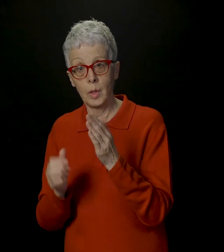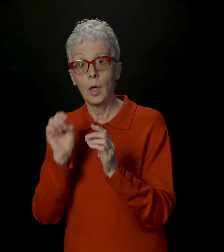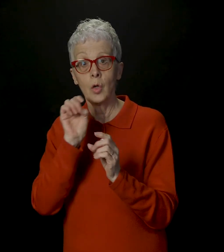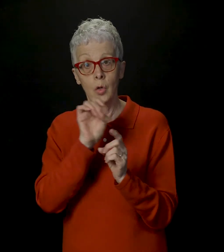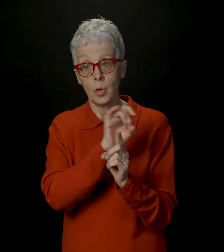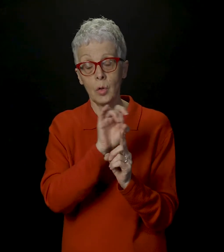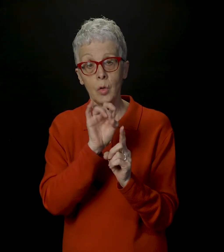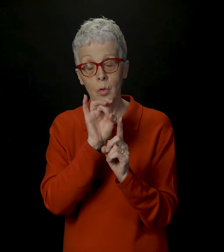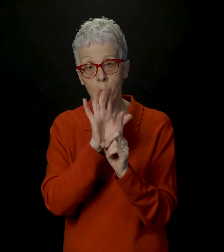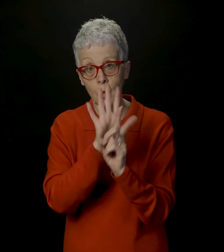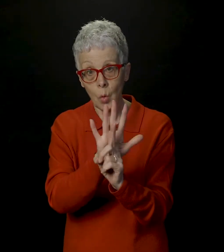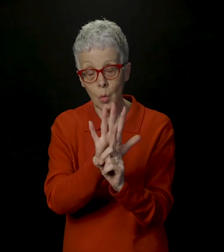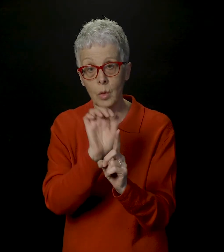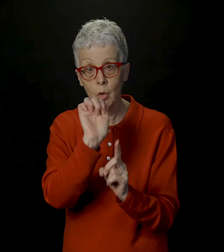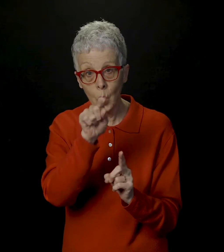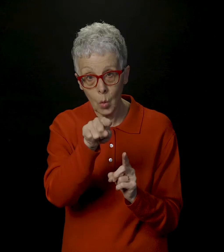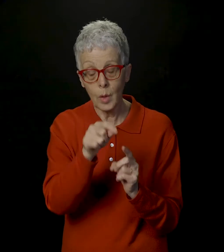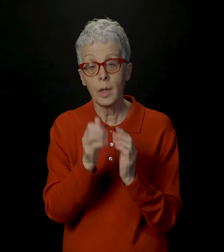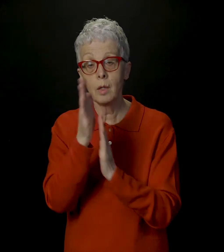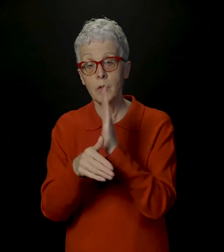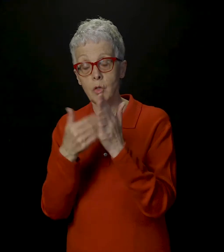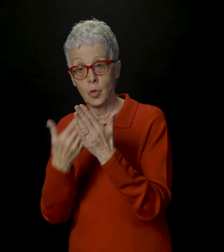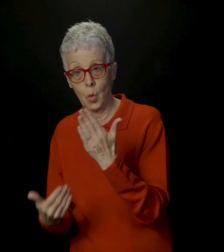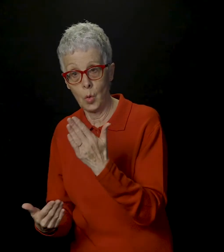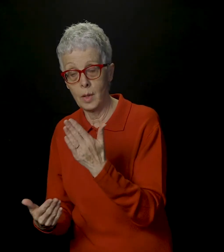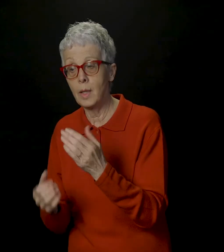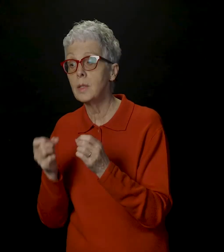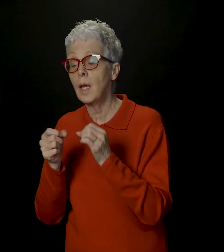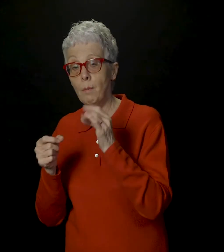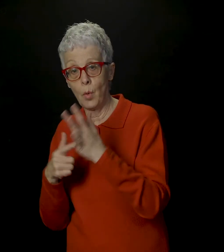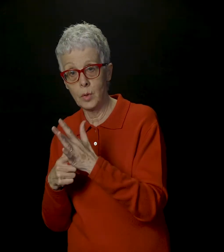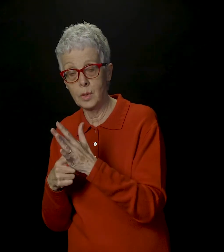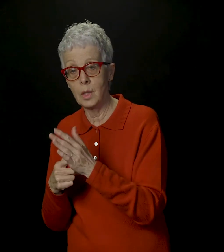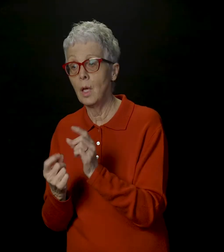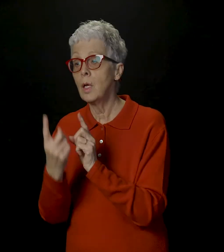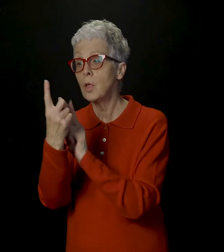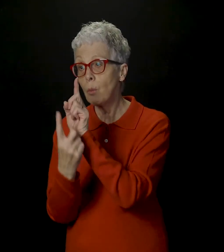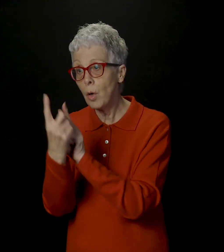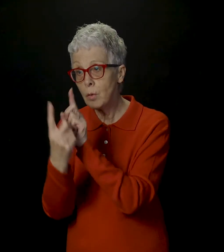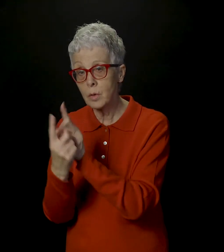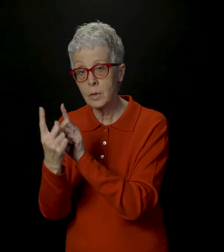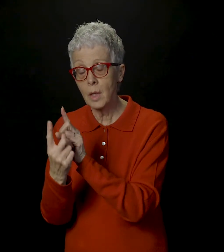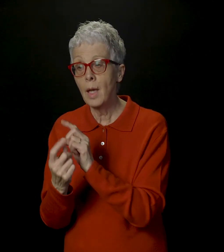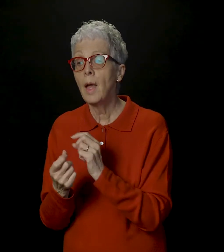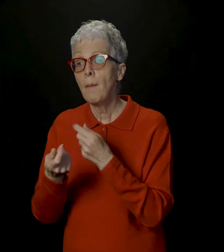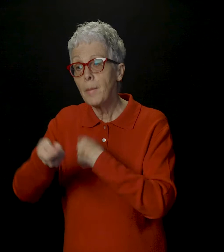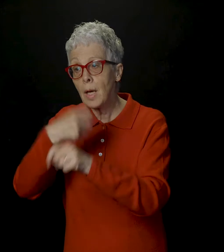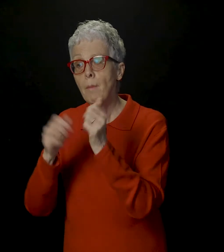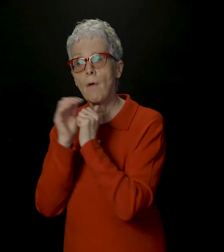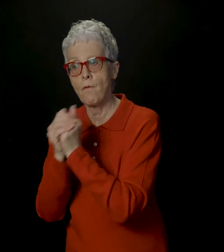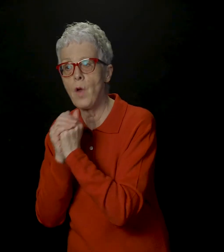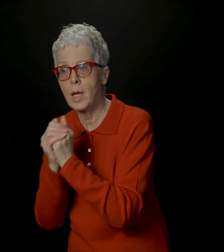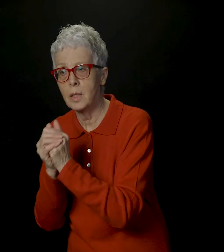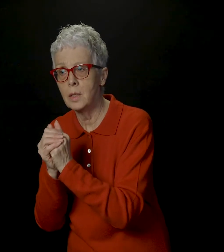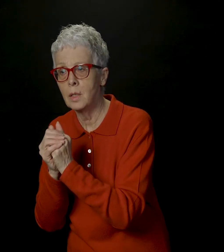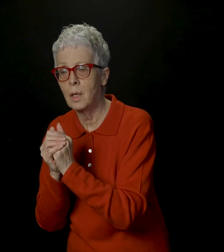The mentor Mentee relationship In Coach Is about that It's about being A focused friend For